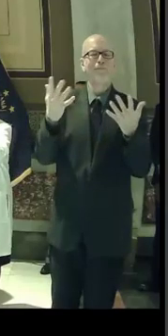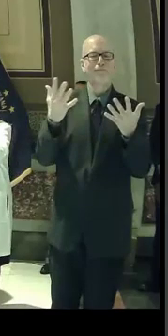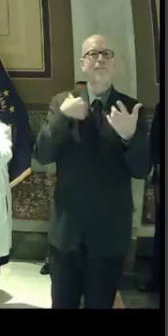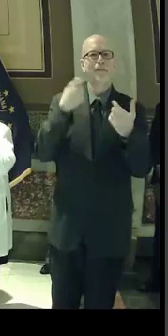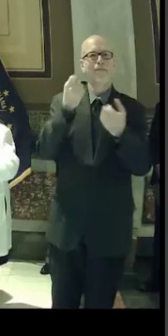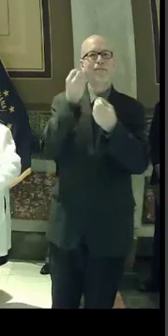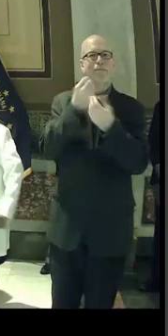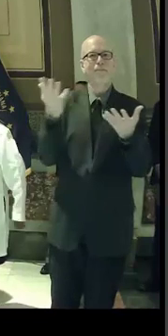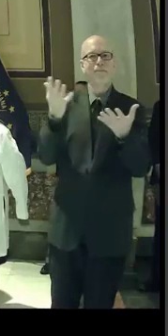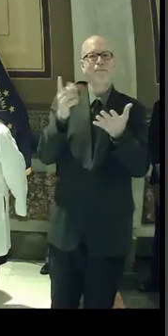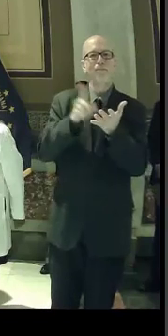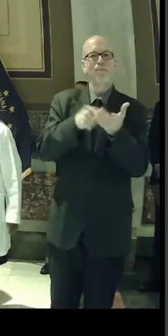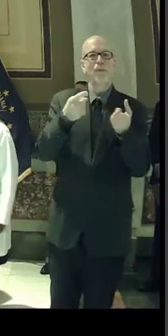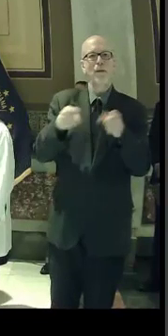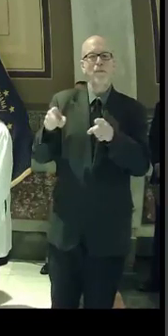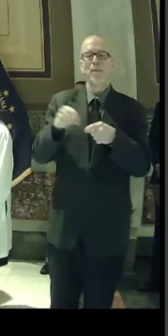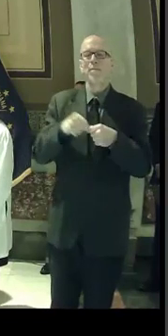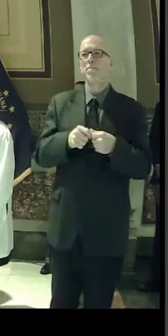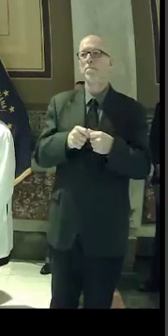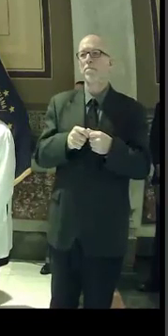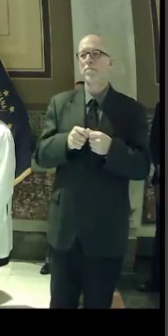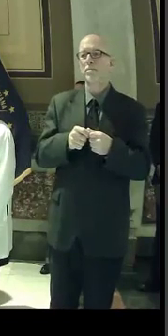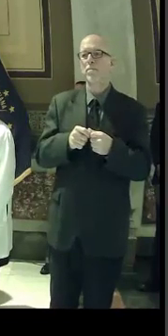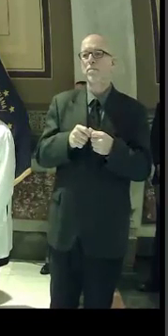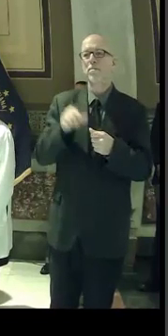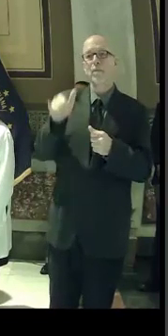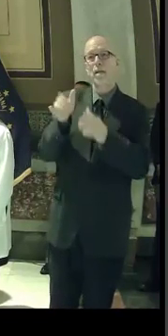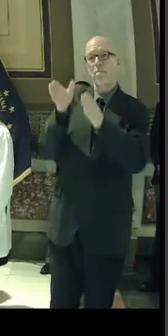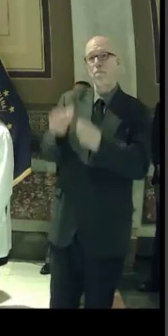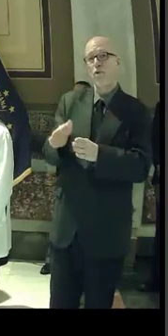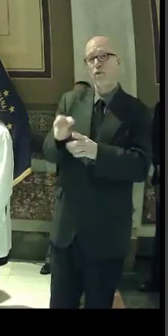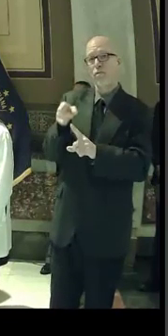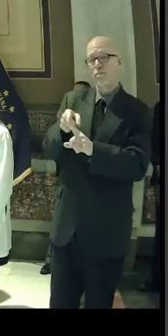is for all of us. This individual